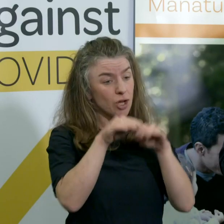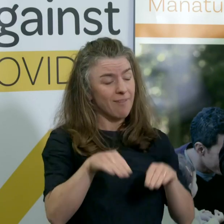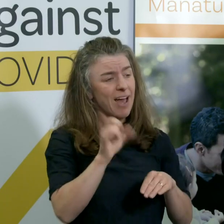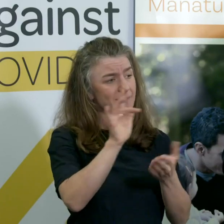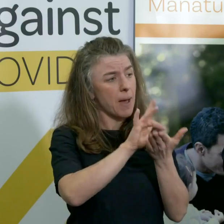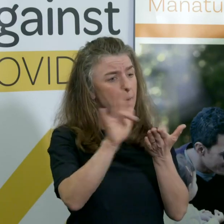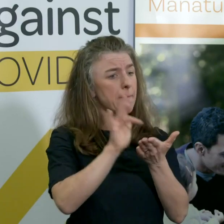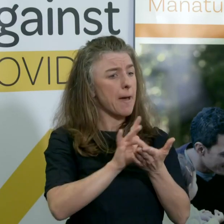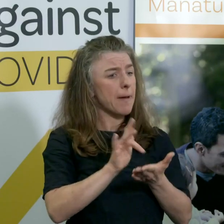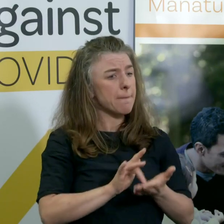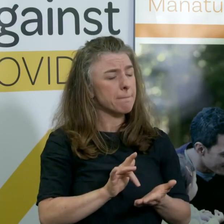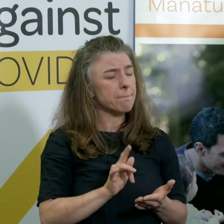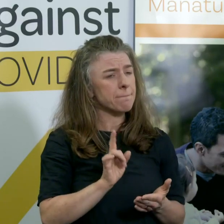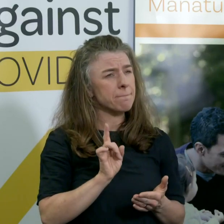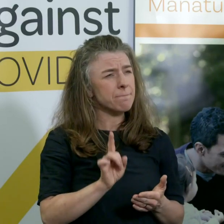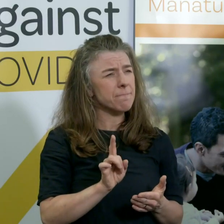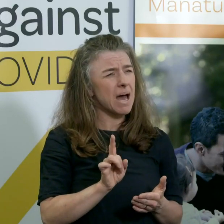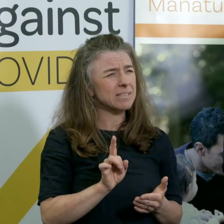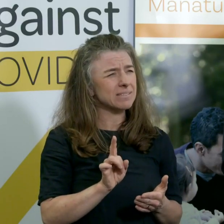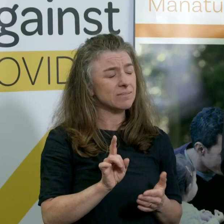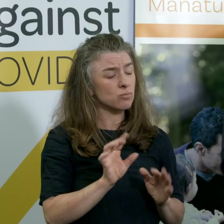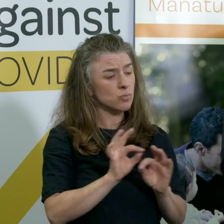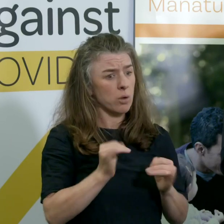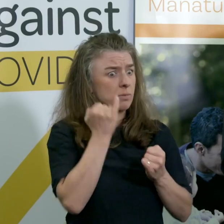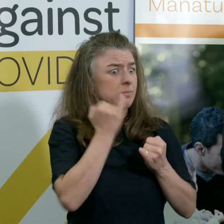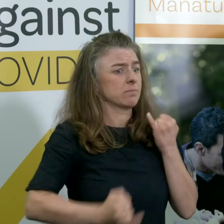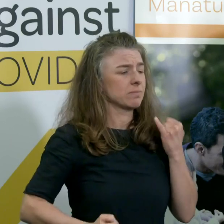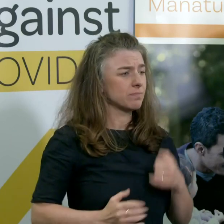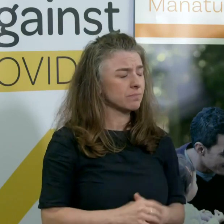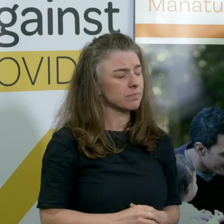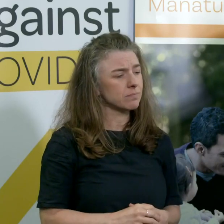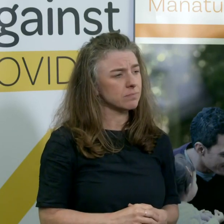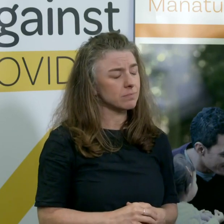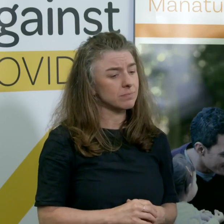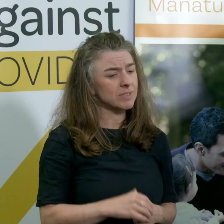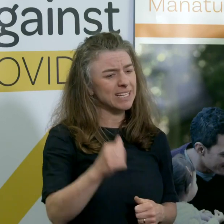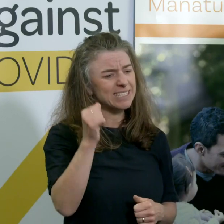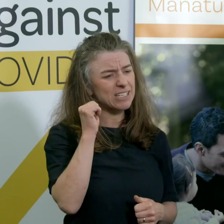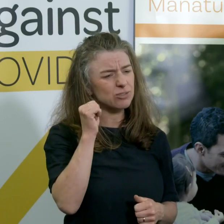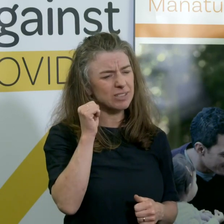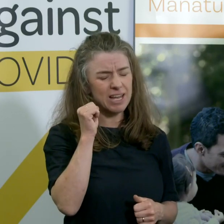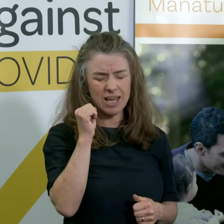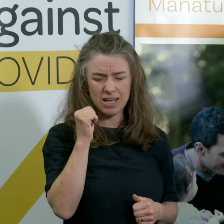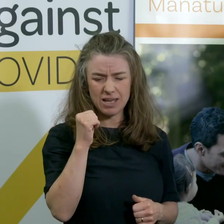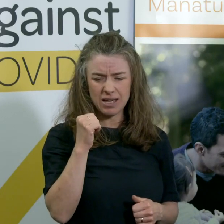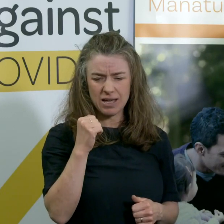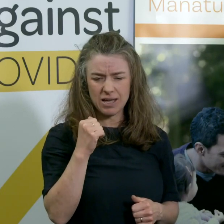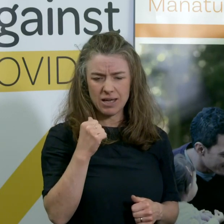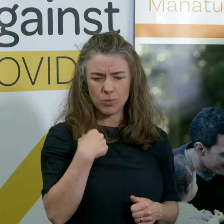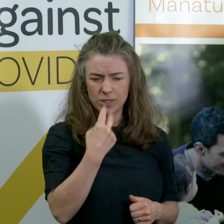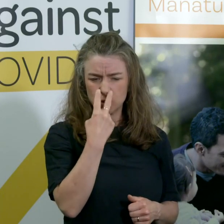No, people talking about panic shopping. I don't think it's panic shopping. The panic shopping we saw was straight after some of their